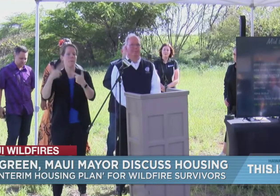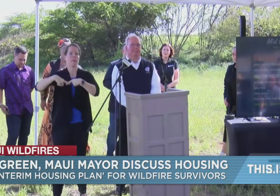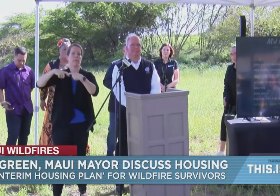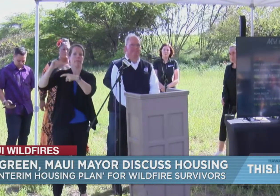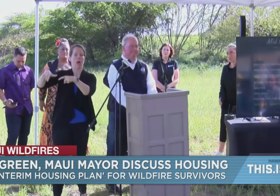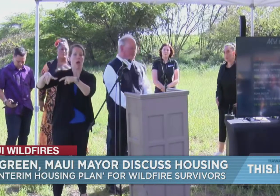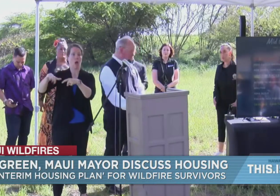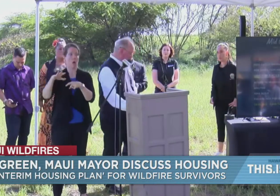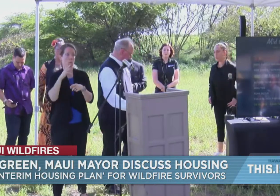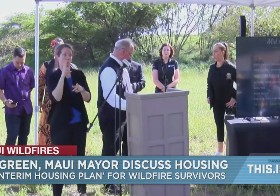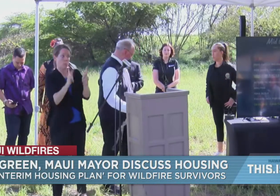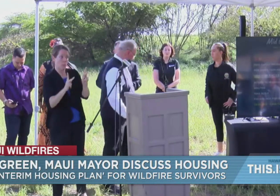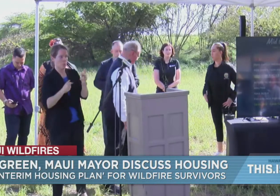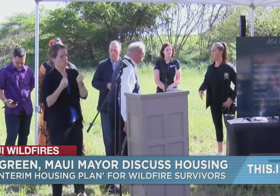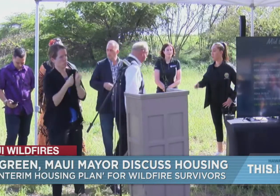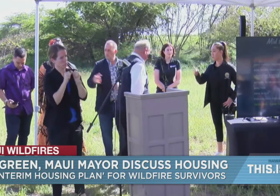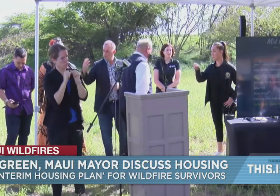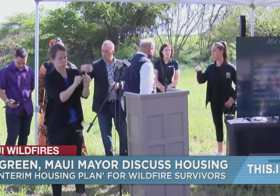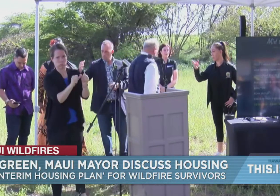support.